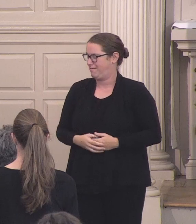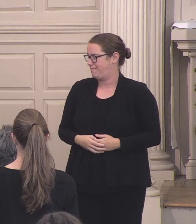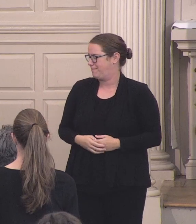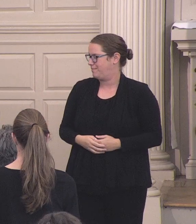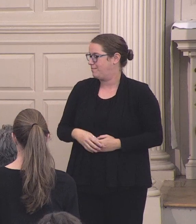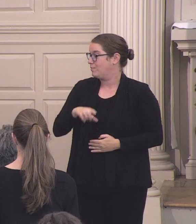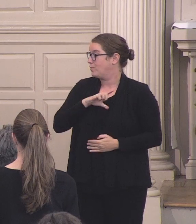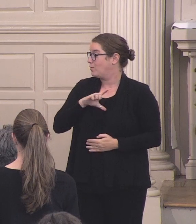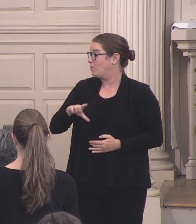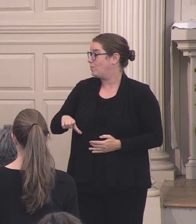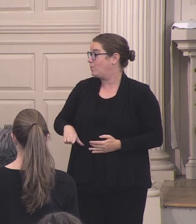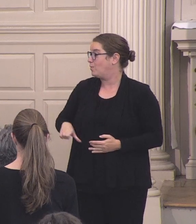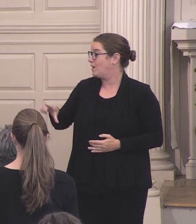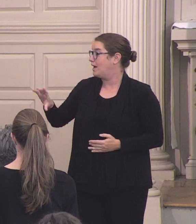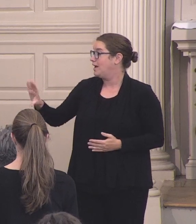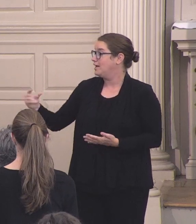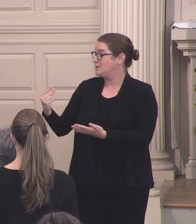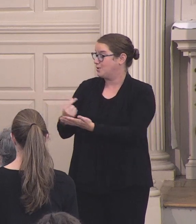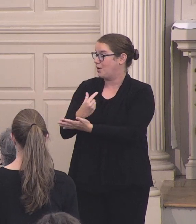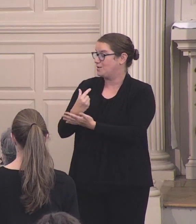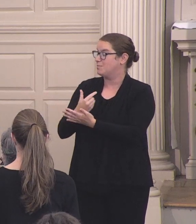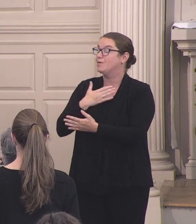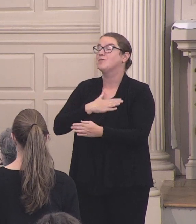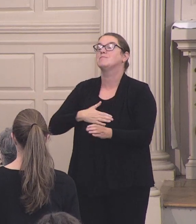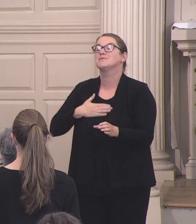The Gospel of the Lord.